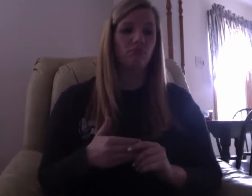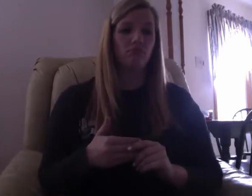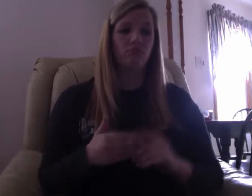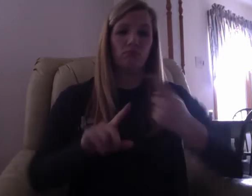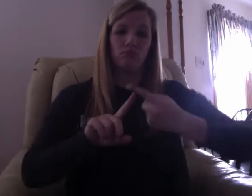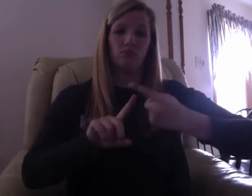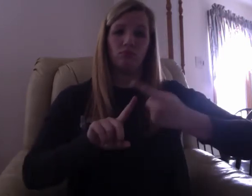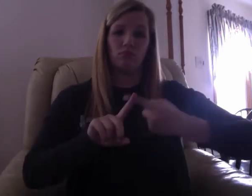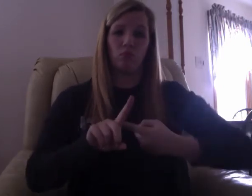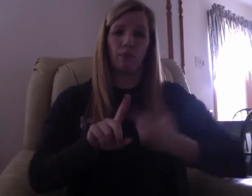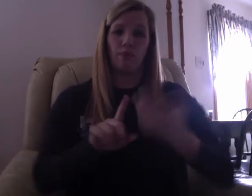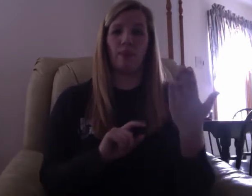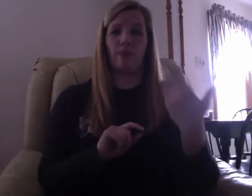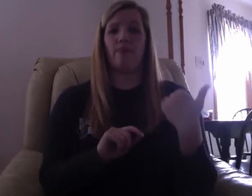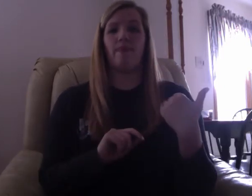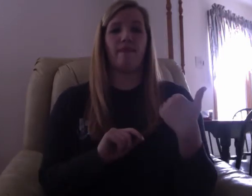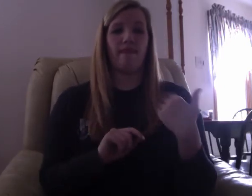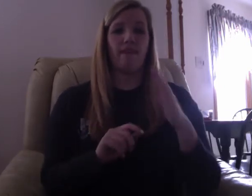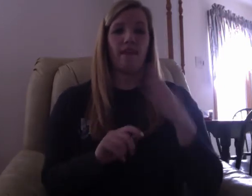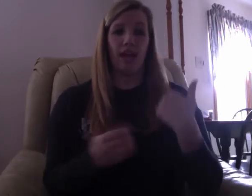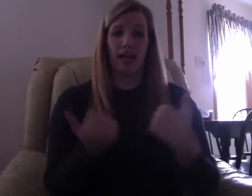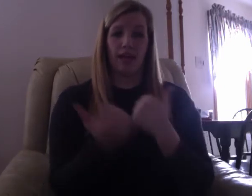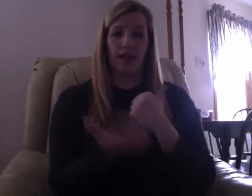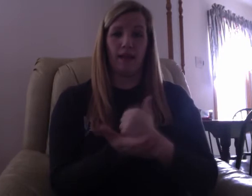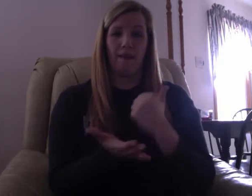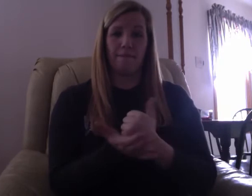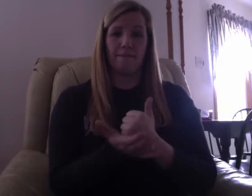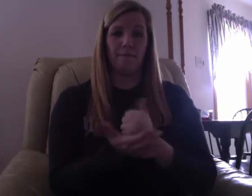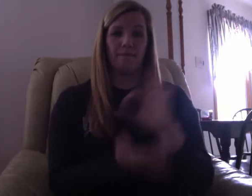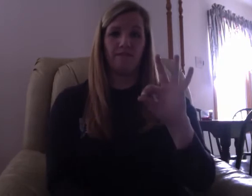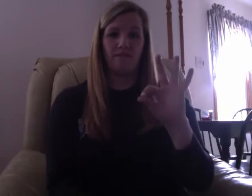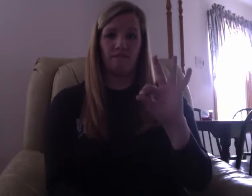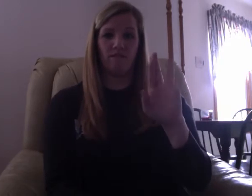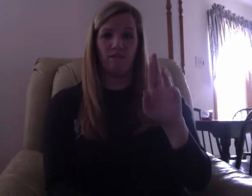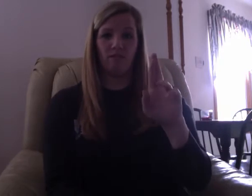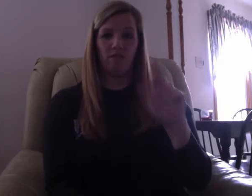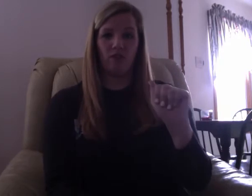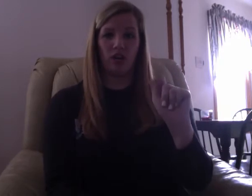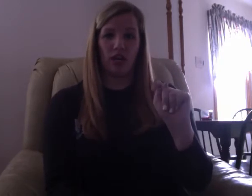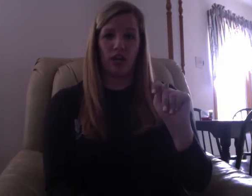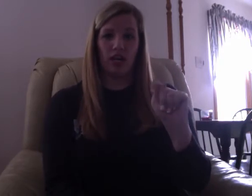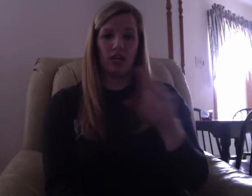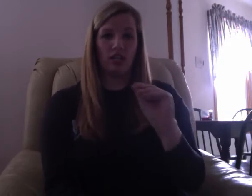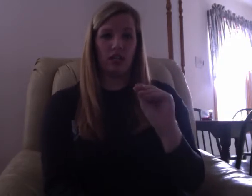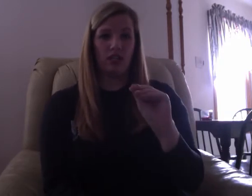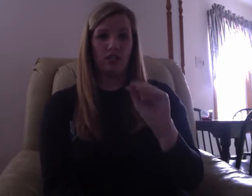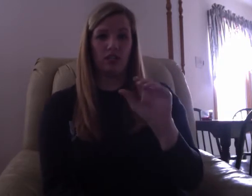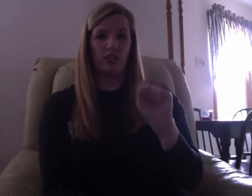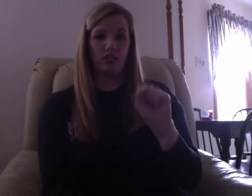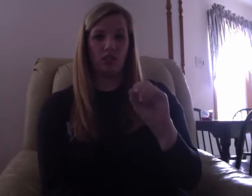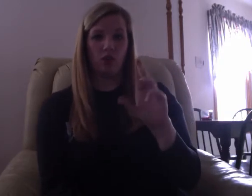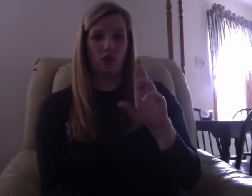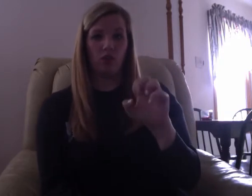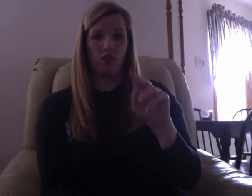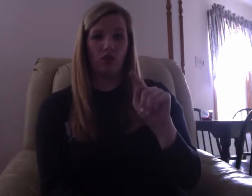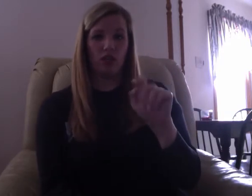helped UNF Fraternity and Sorority Life with a award ceremony. I helped judge